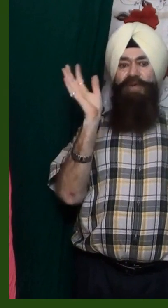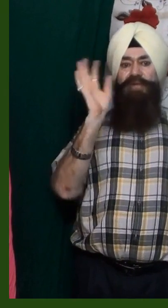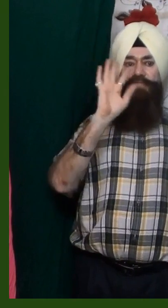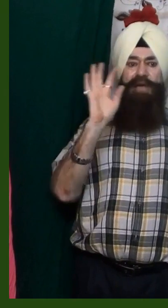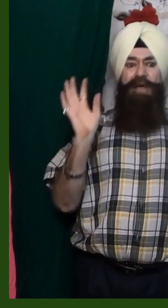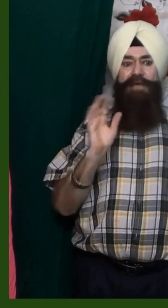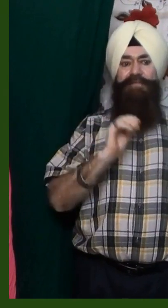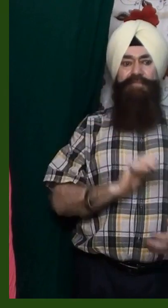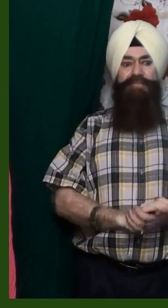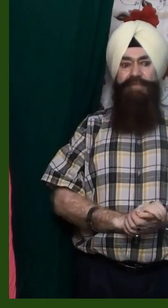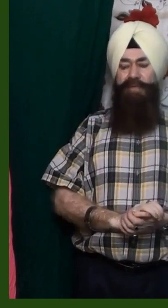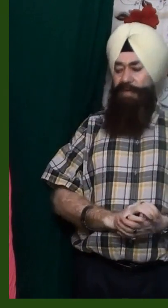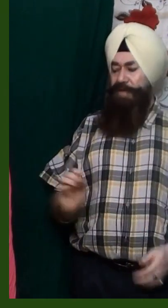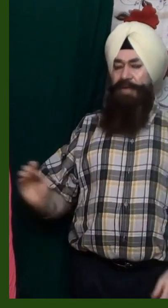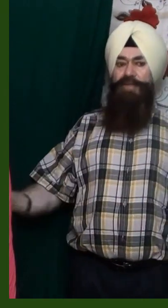I am waving my hand.